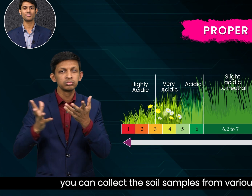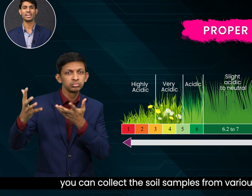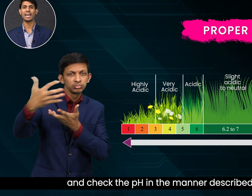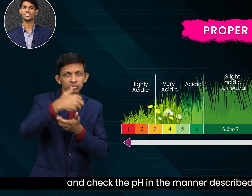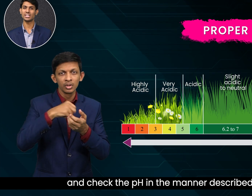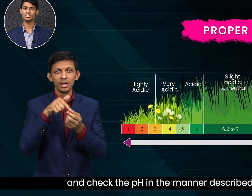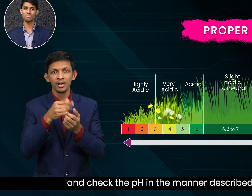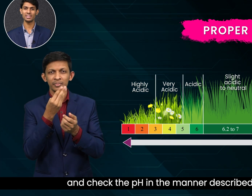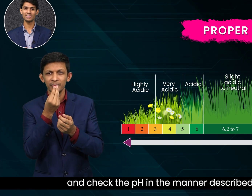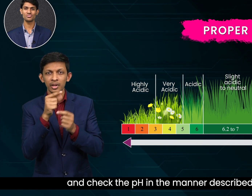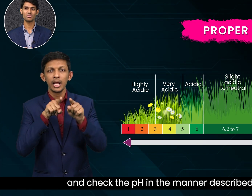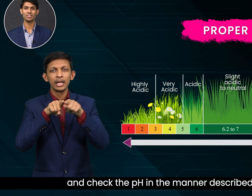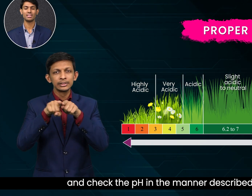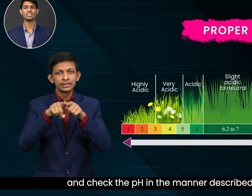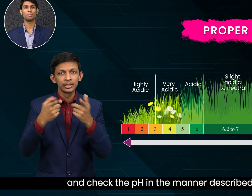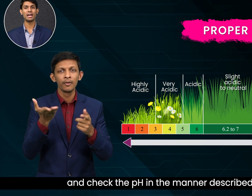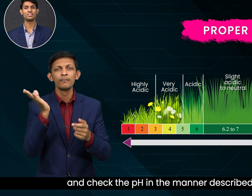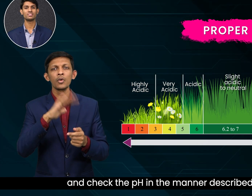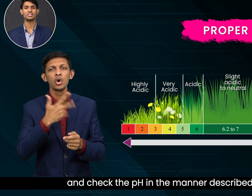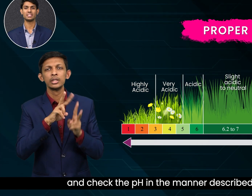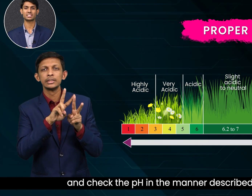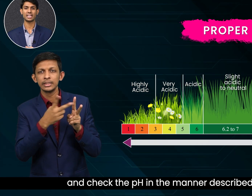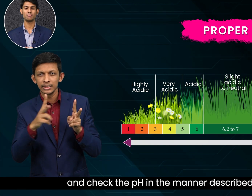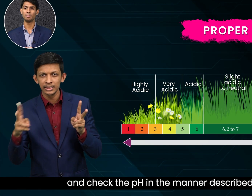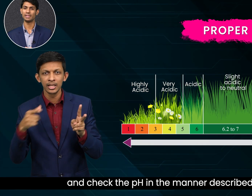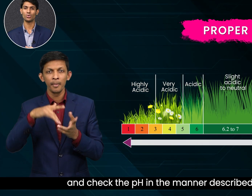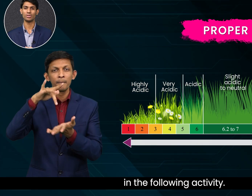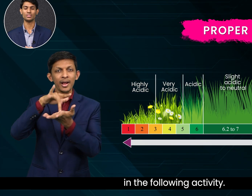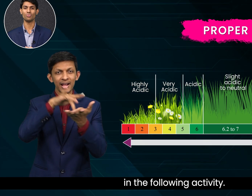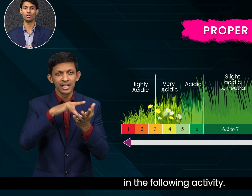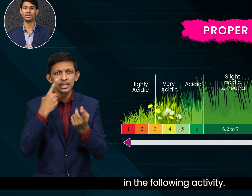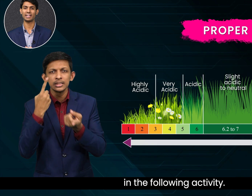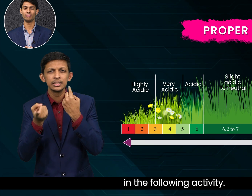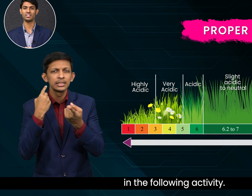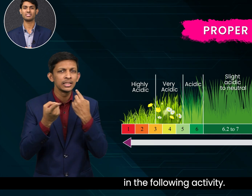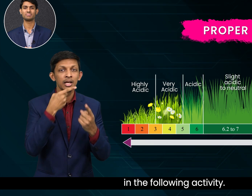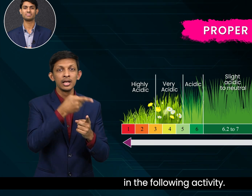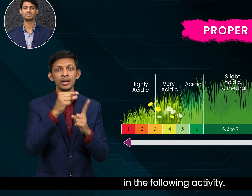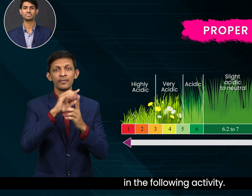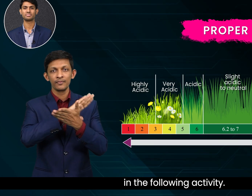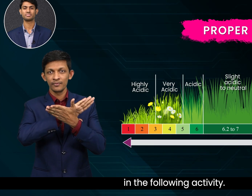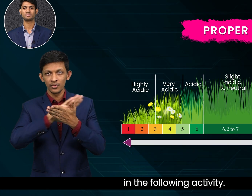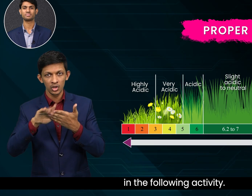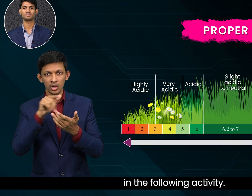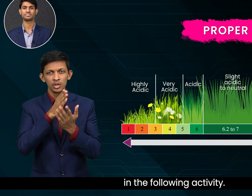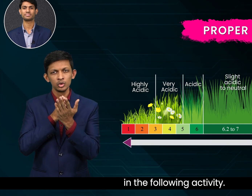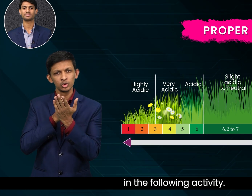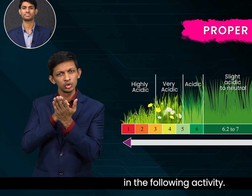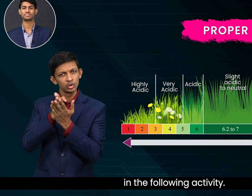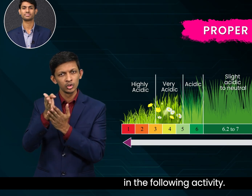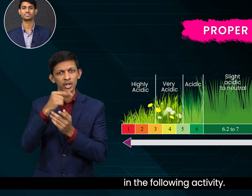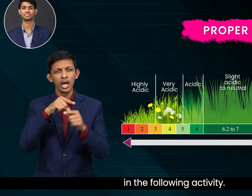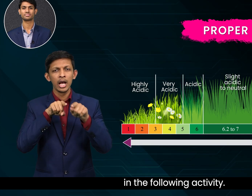places and check the pH in the manner described below in the following activity.